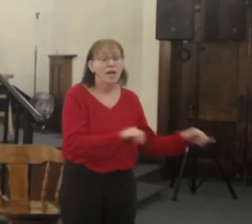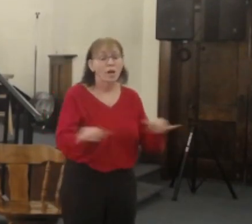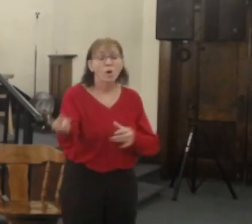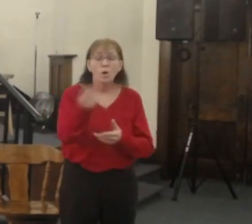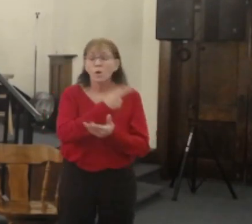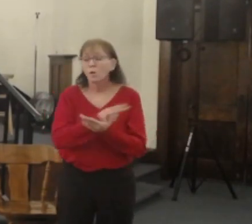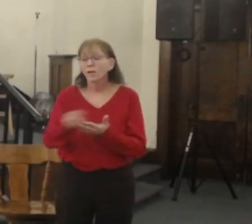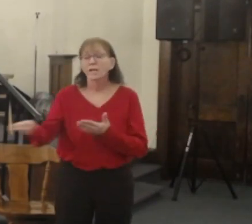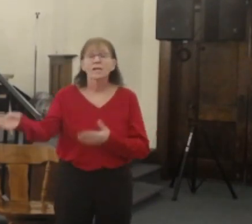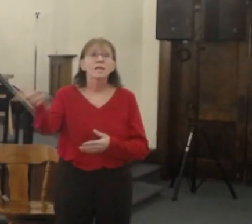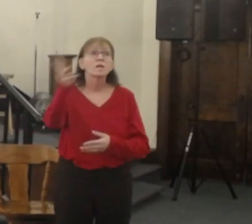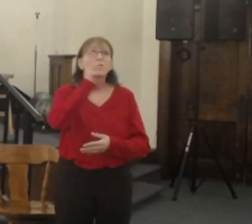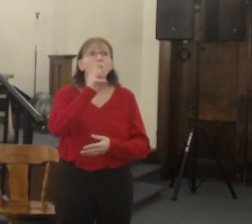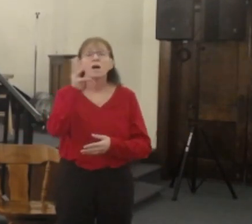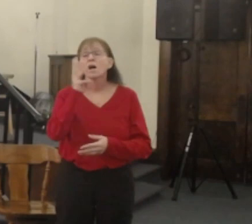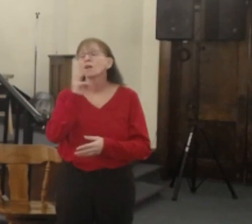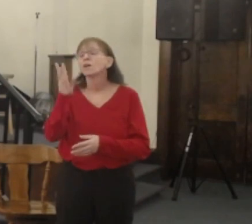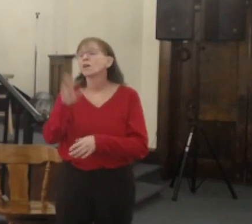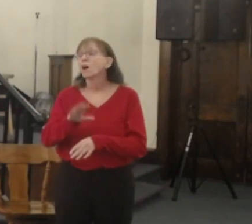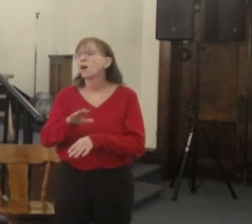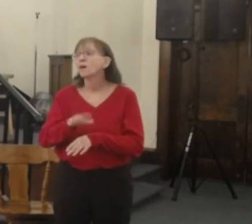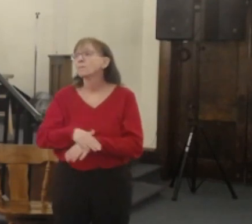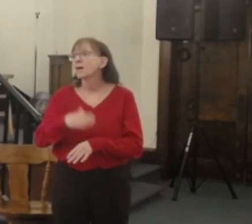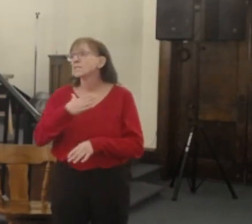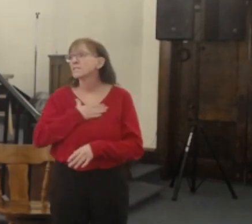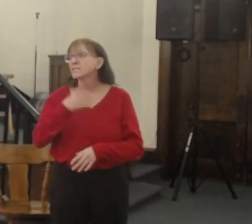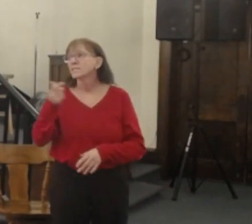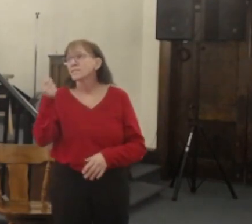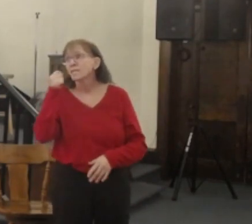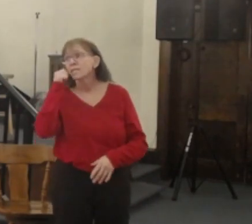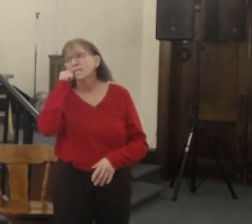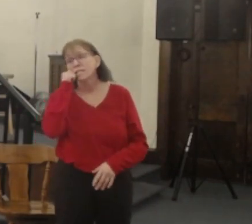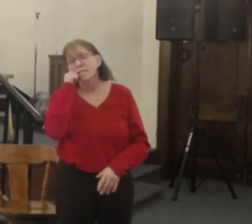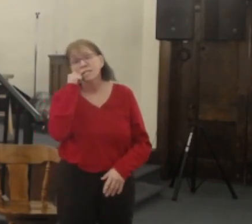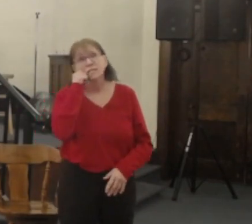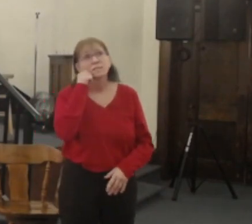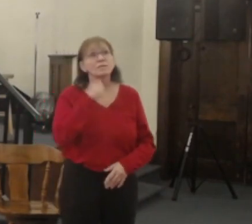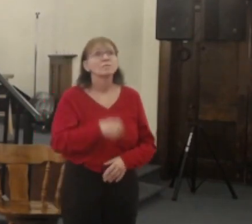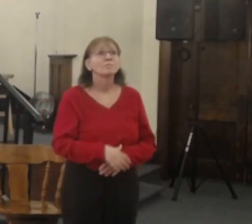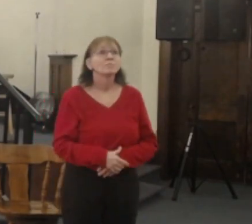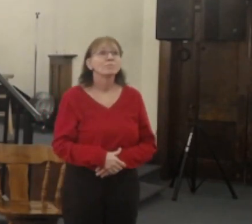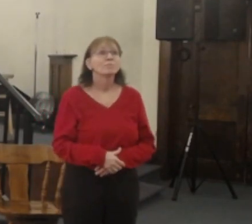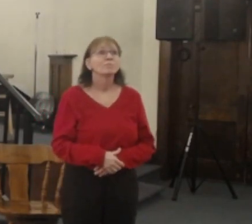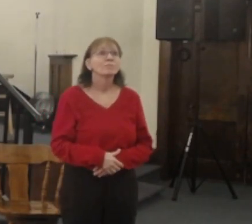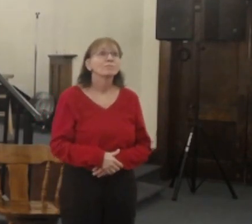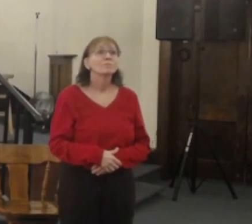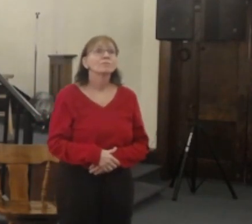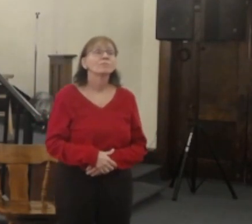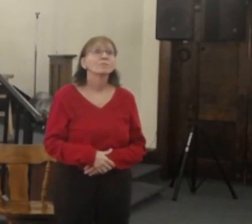Like holy water on my skin.